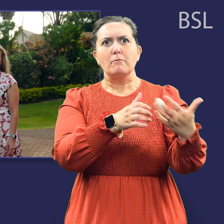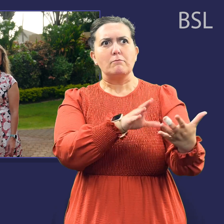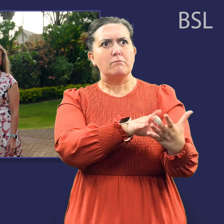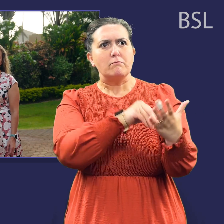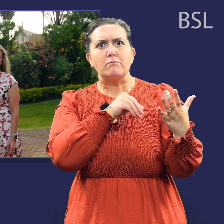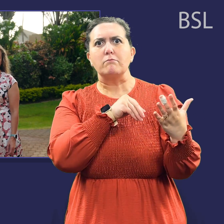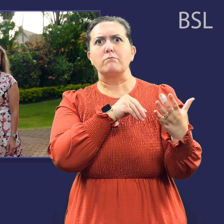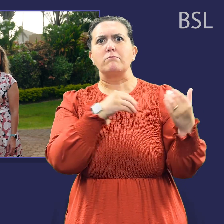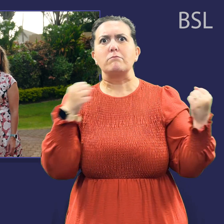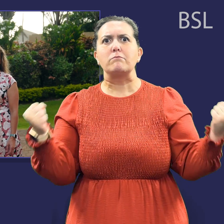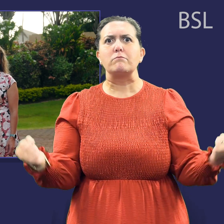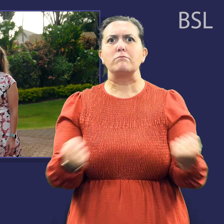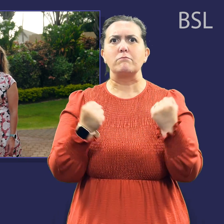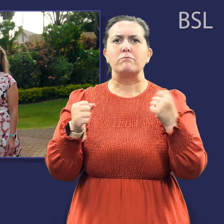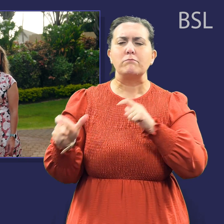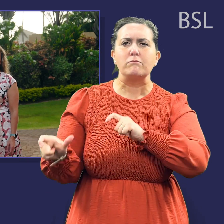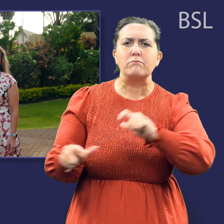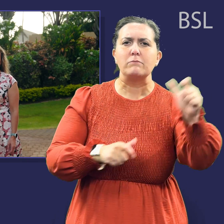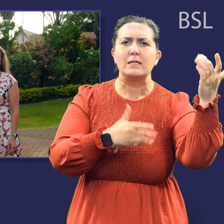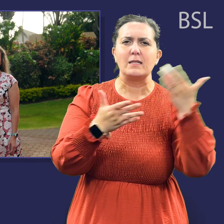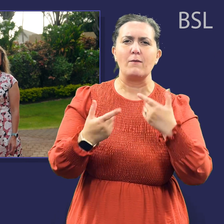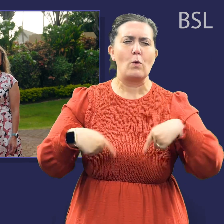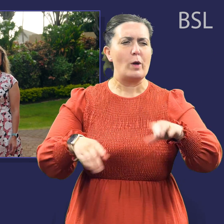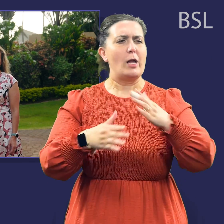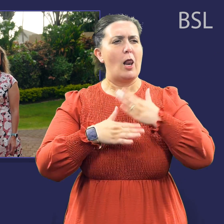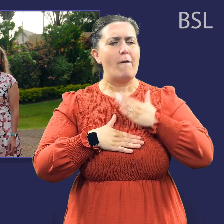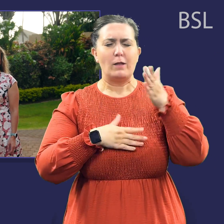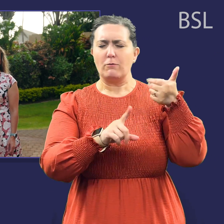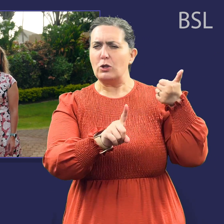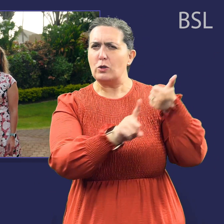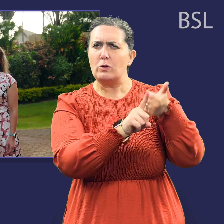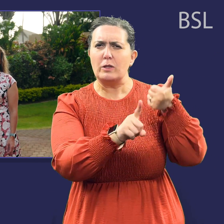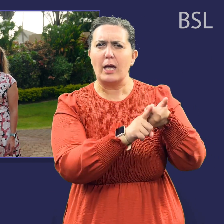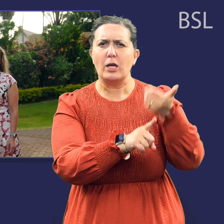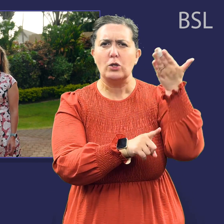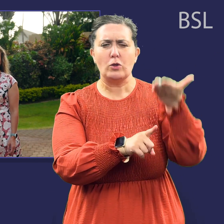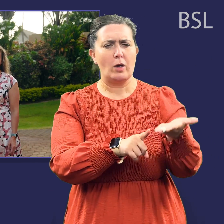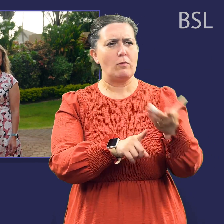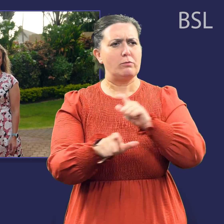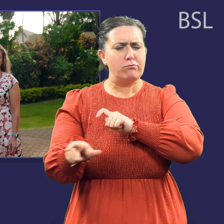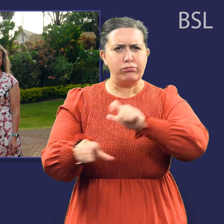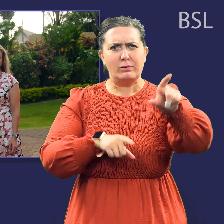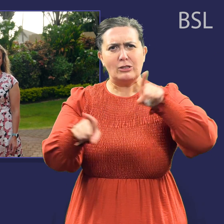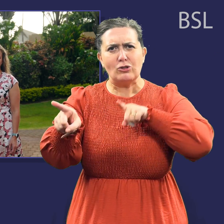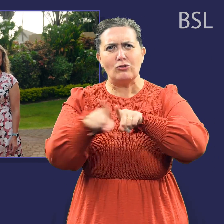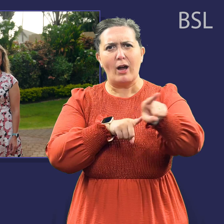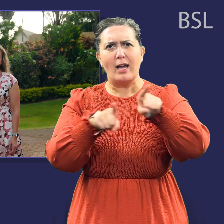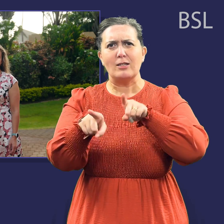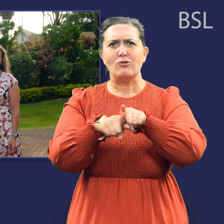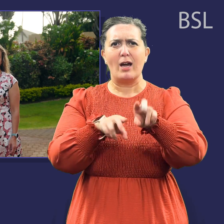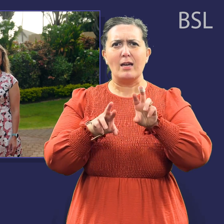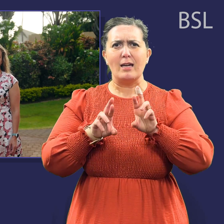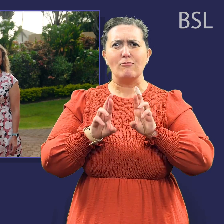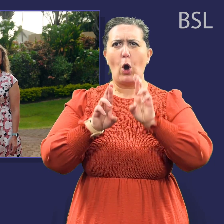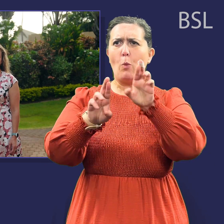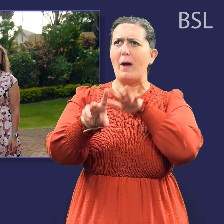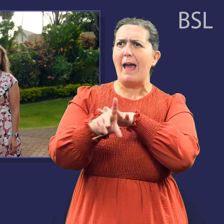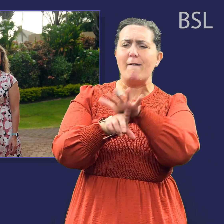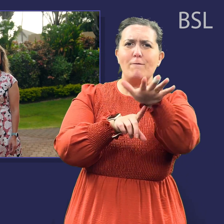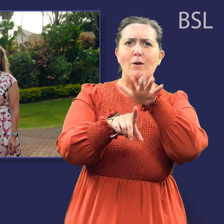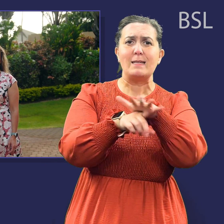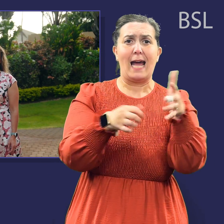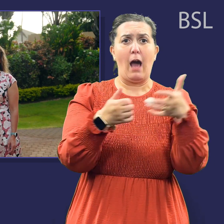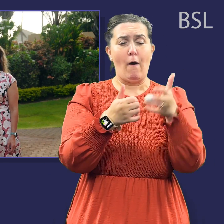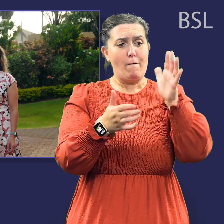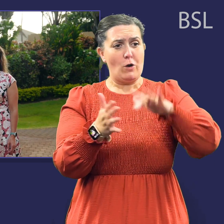your heart, might, mind, and soul. We love you, we sustain you, and we continue to strive to be beacons of hope by living the gospel